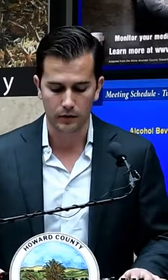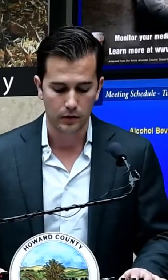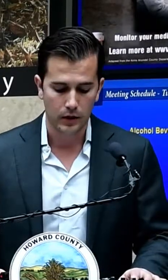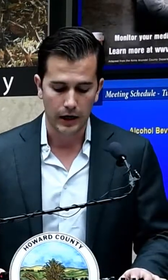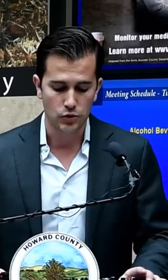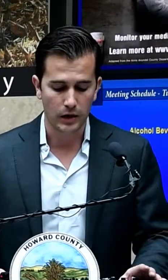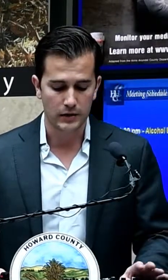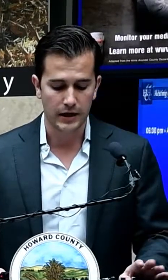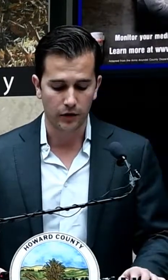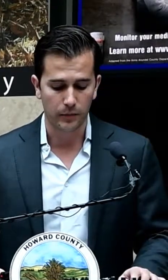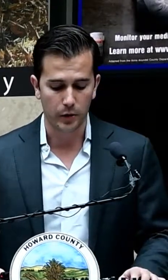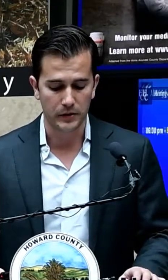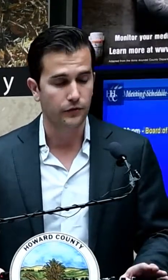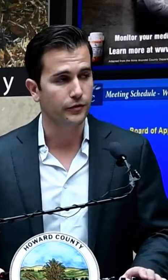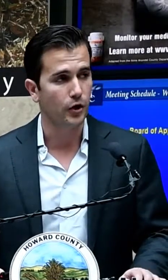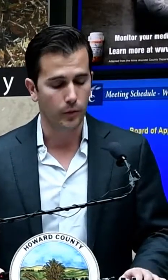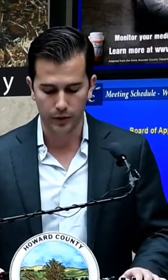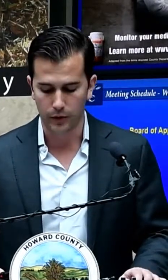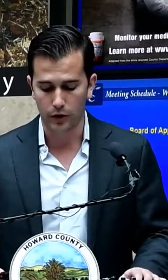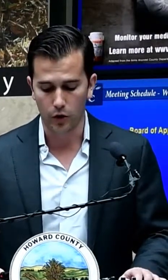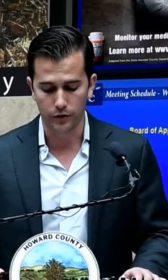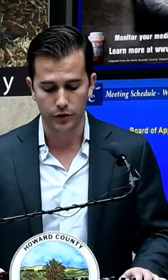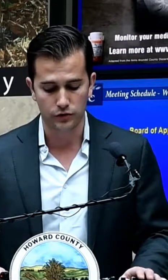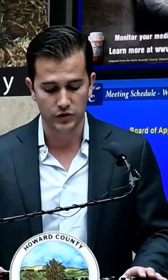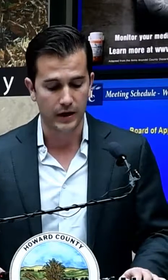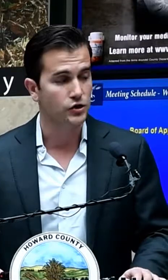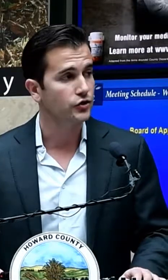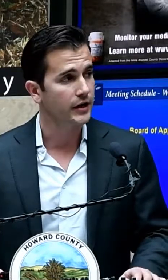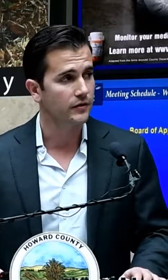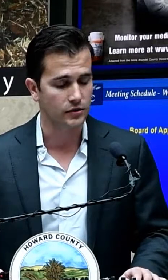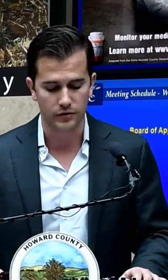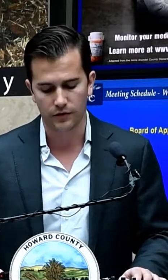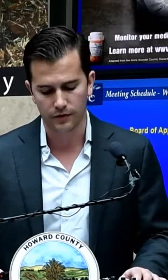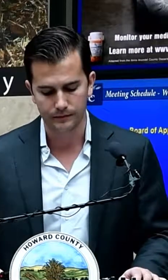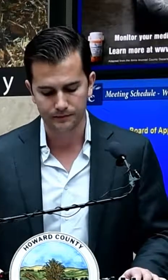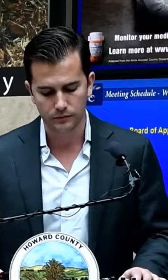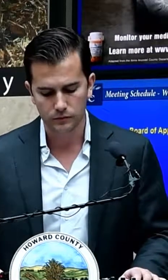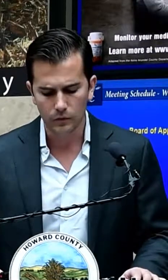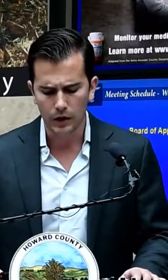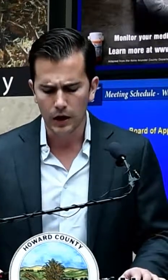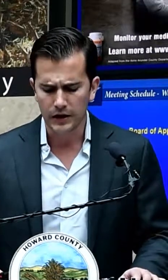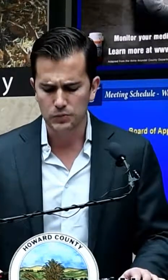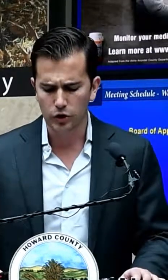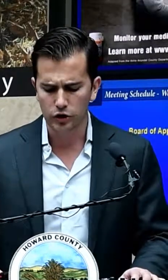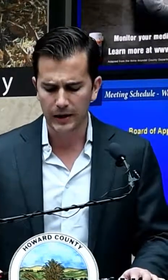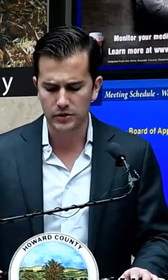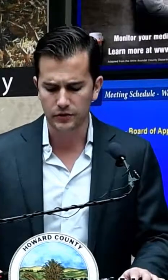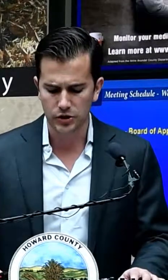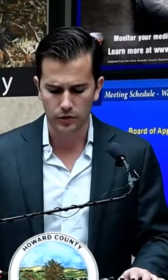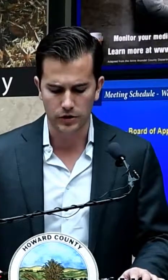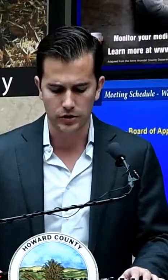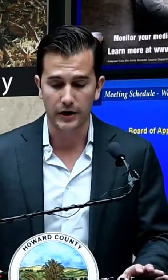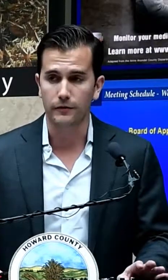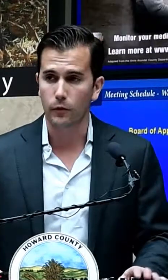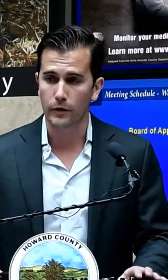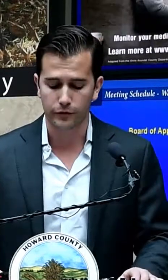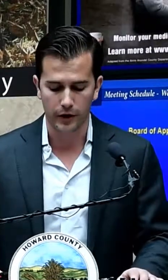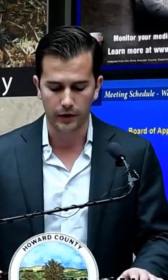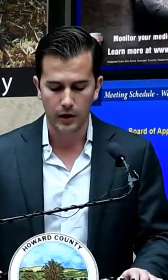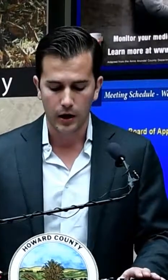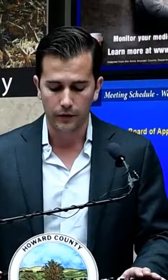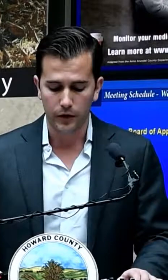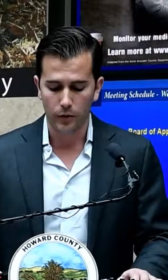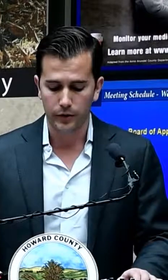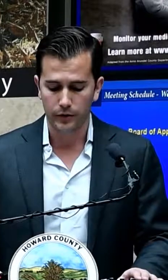today, as well as the Health Department's free opioid overdose response training sessions. These programs and resources are at the